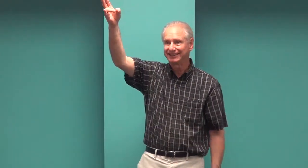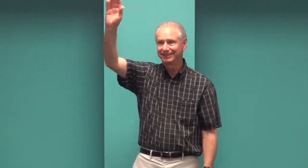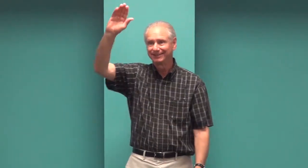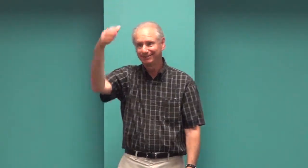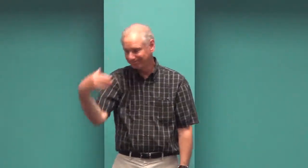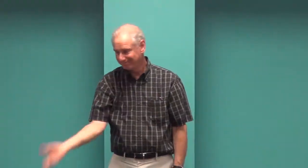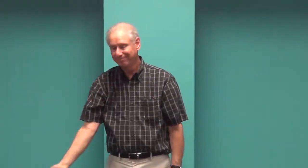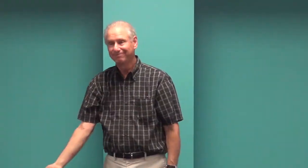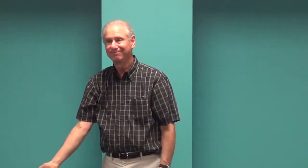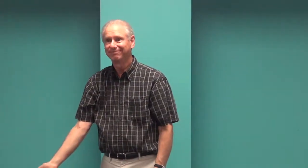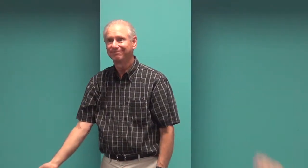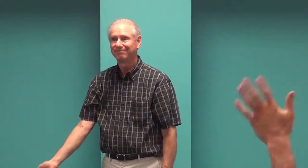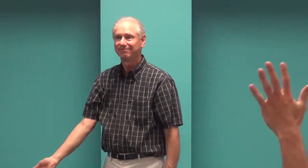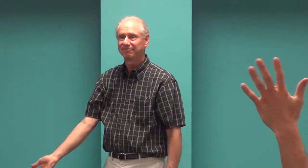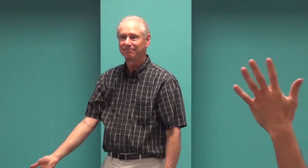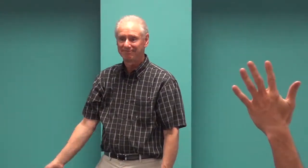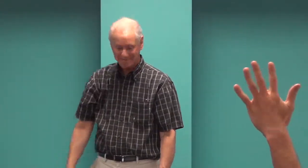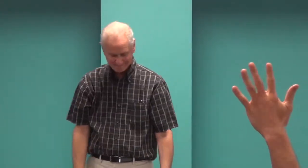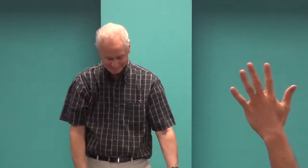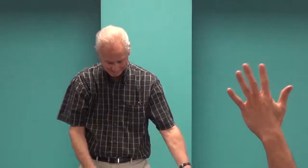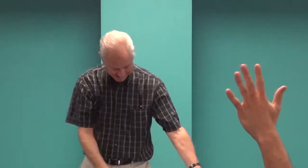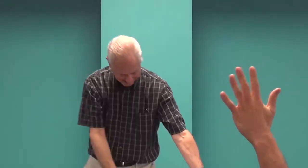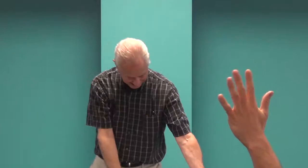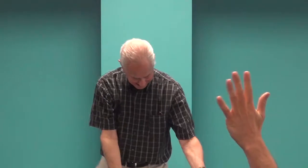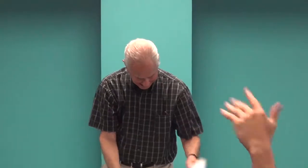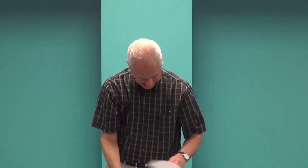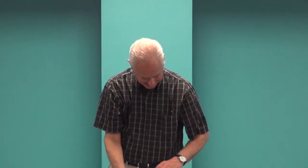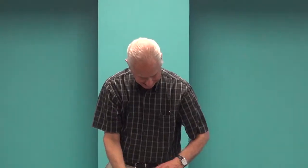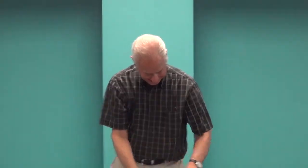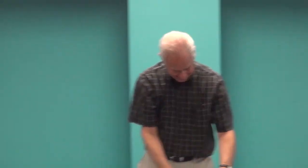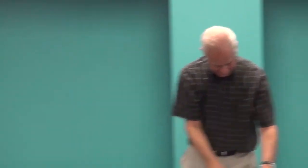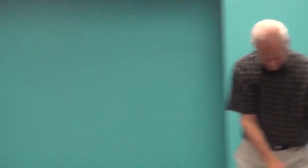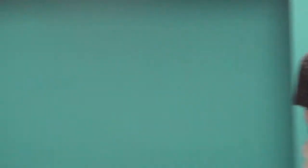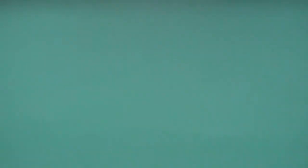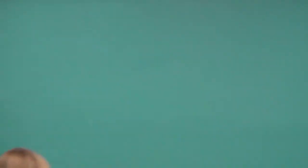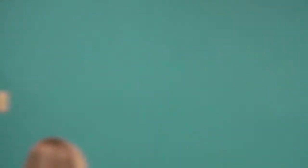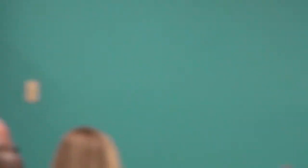Herb Larson Scholarship for 2017 to Tyler Pugeda.